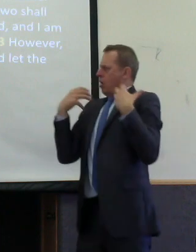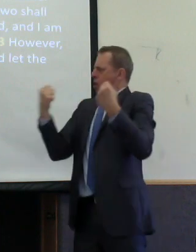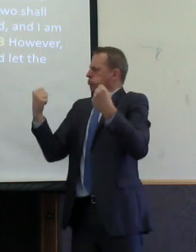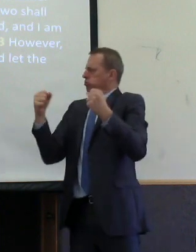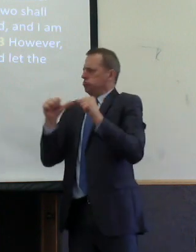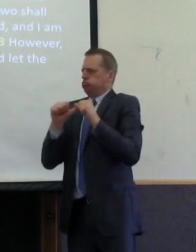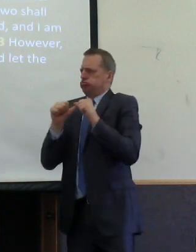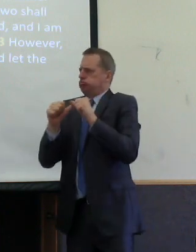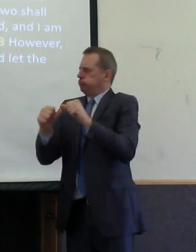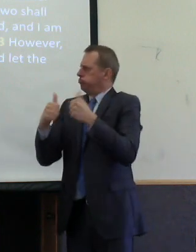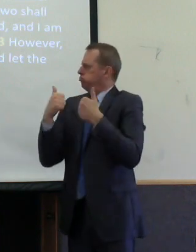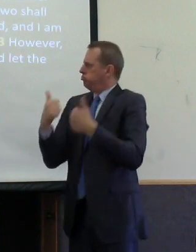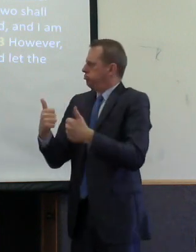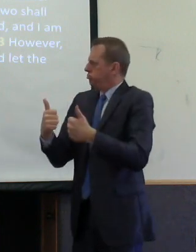sickness or in